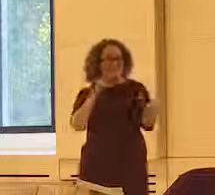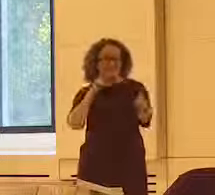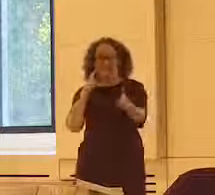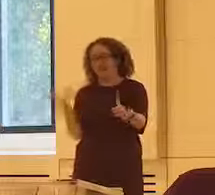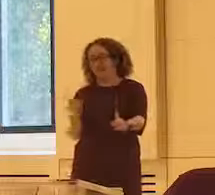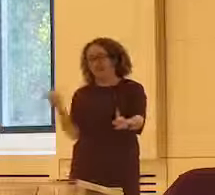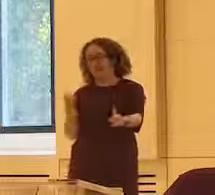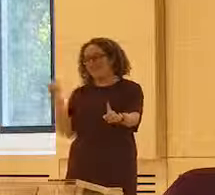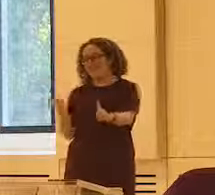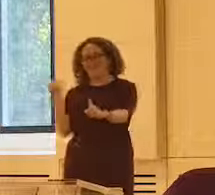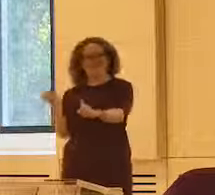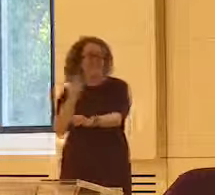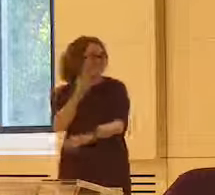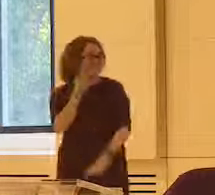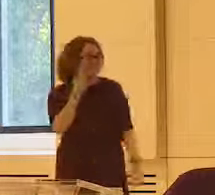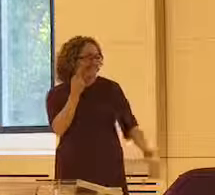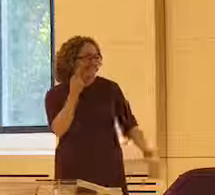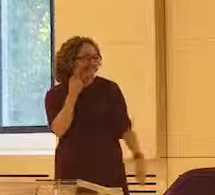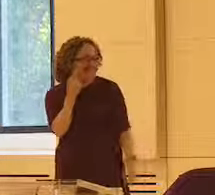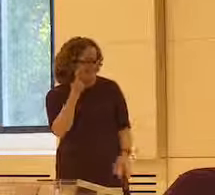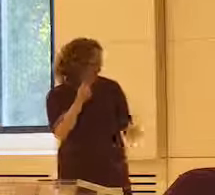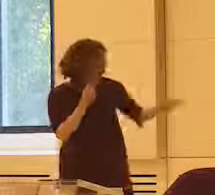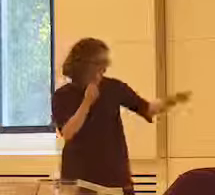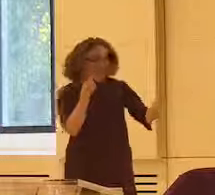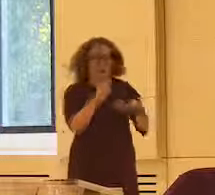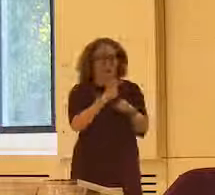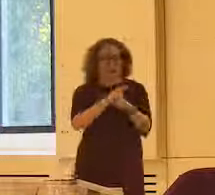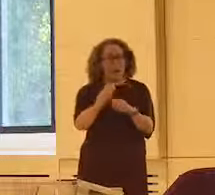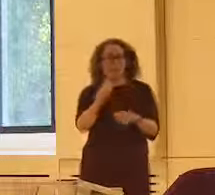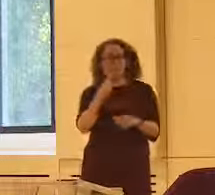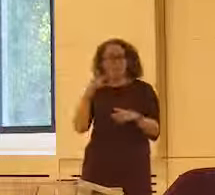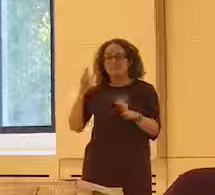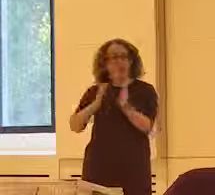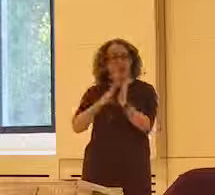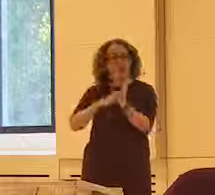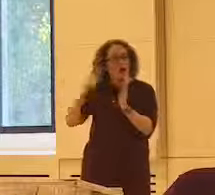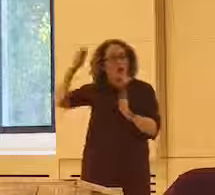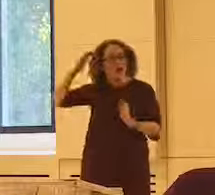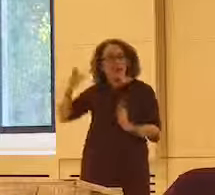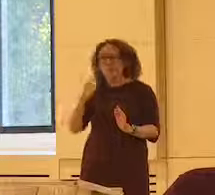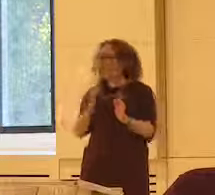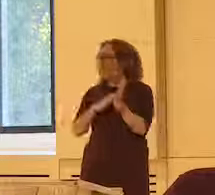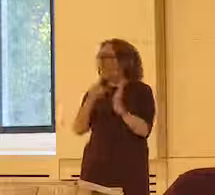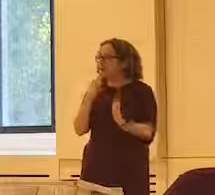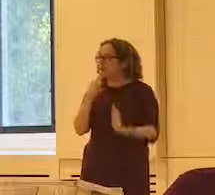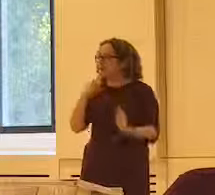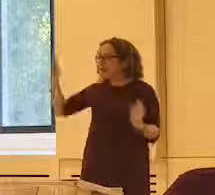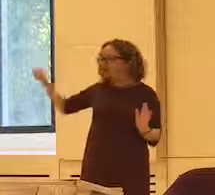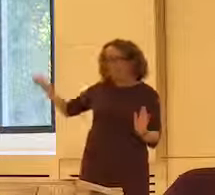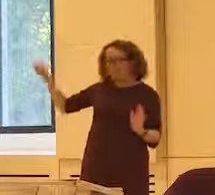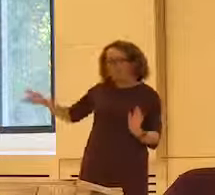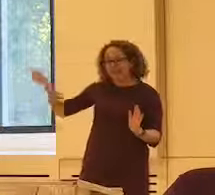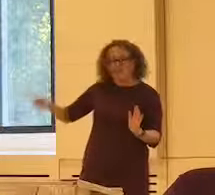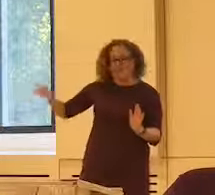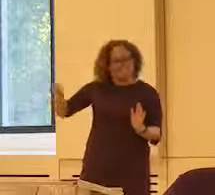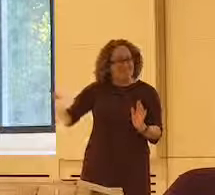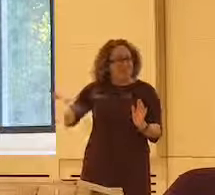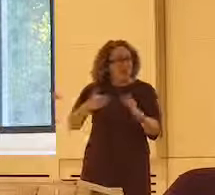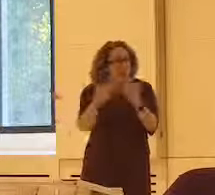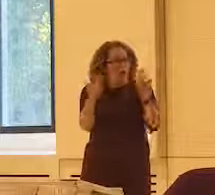Communication, for hearing people it's fine, it's easy. And as we were saying before, if a mother, the